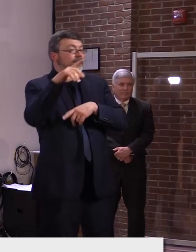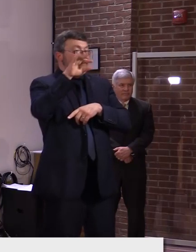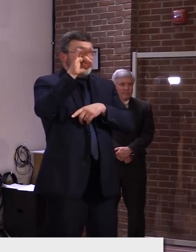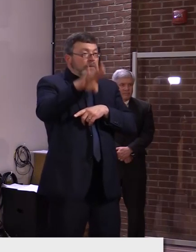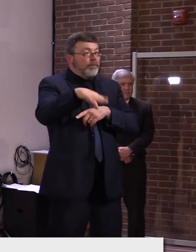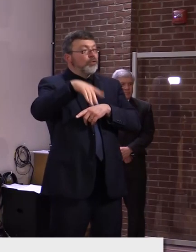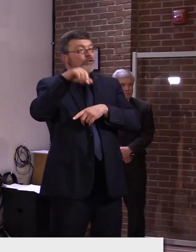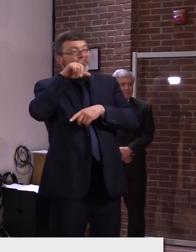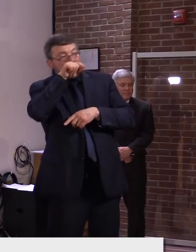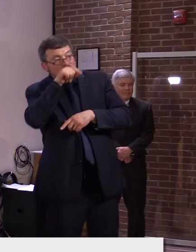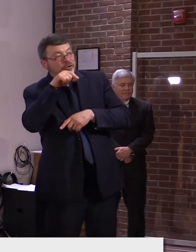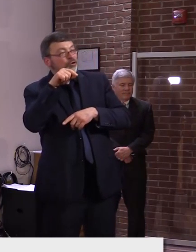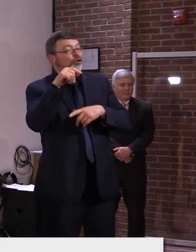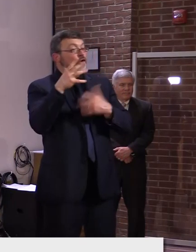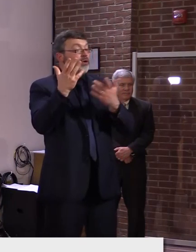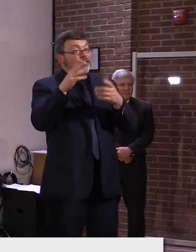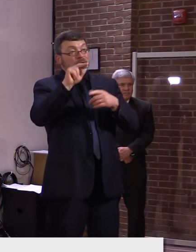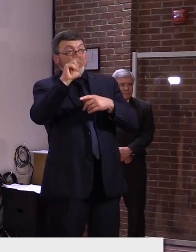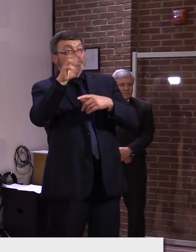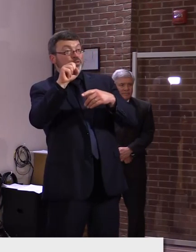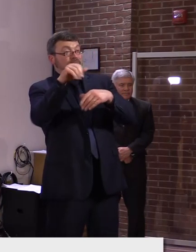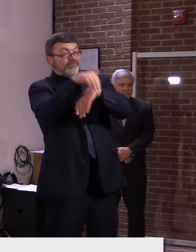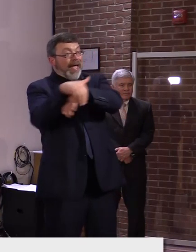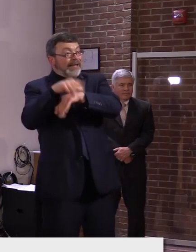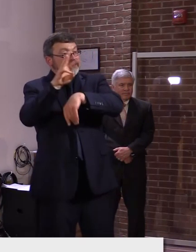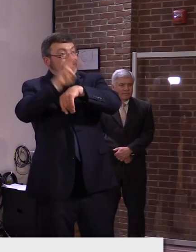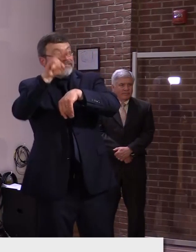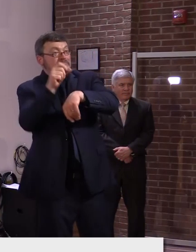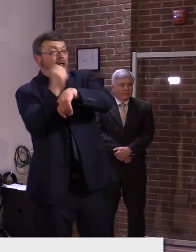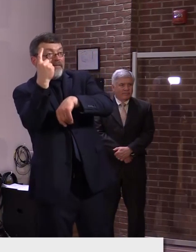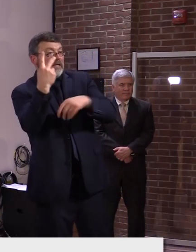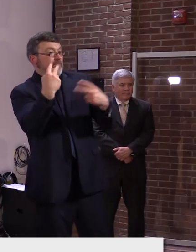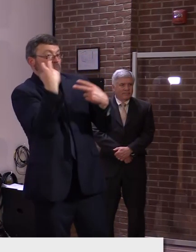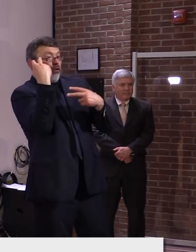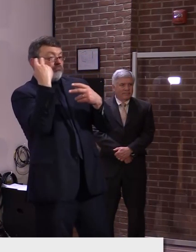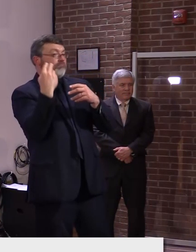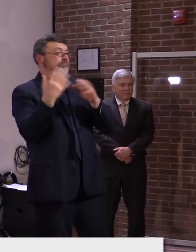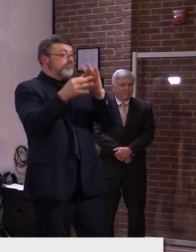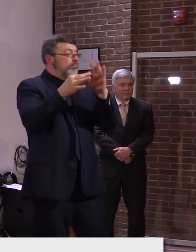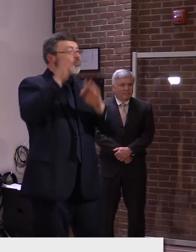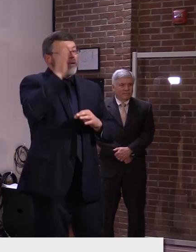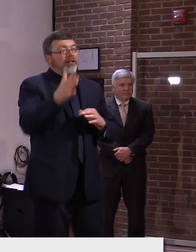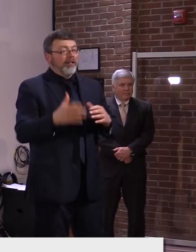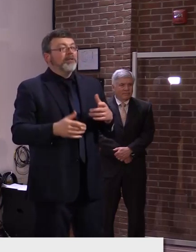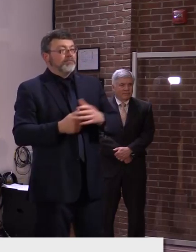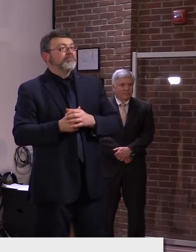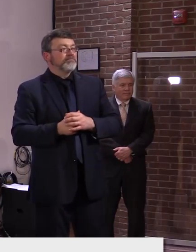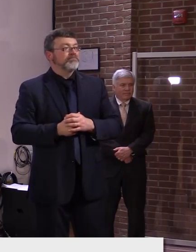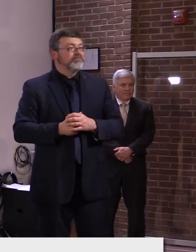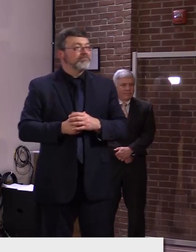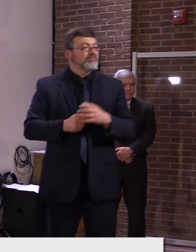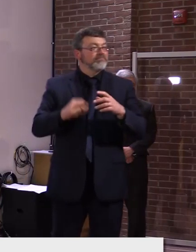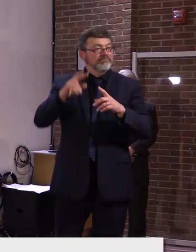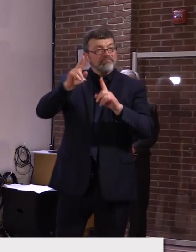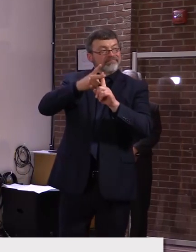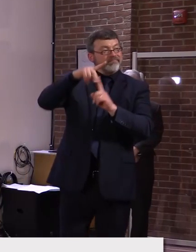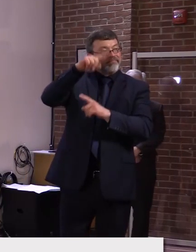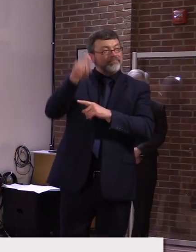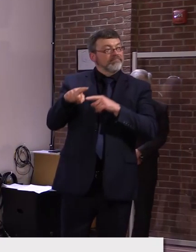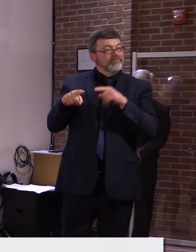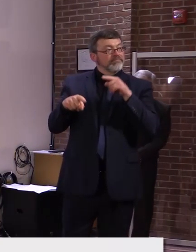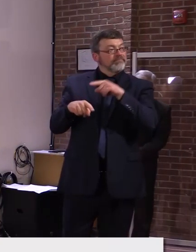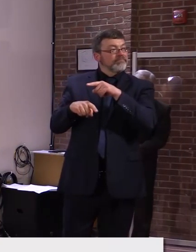surprised. Over the weekend, earlier this week, you vetoed Senate Bill 107,